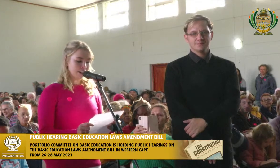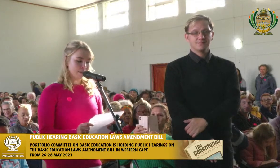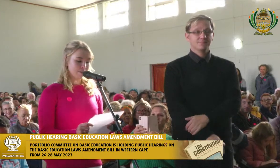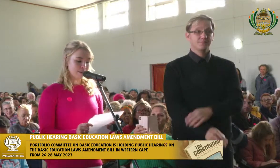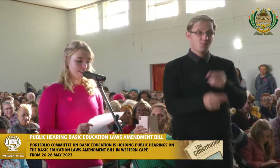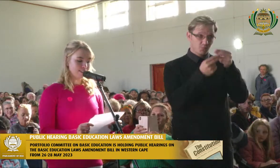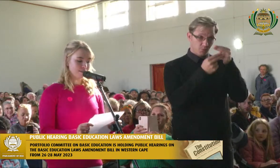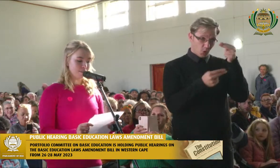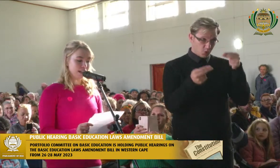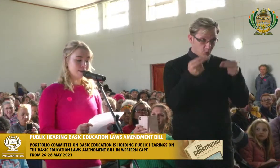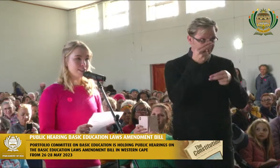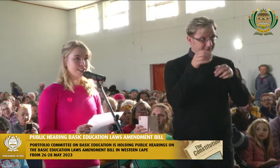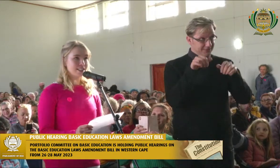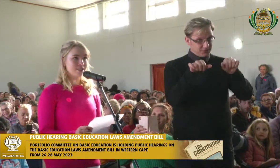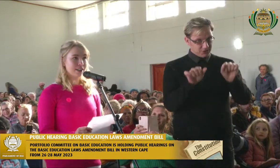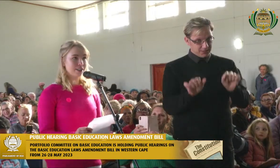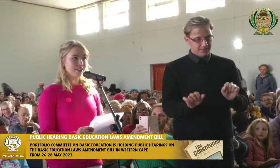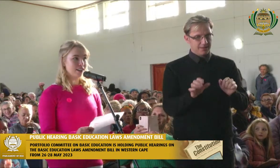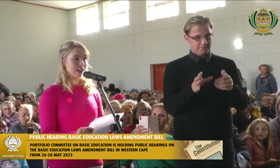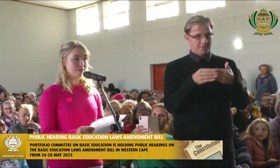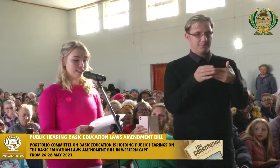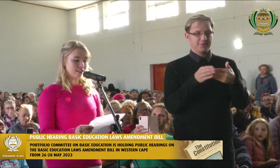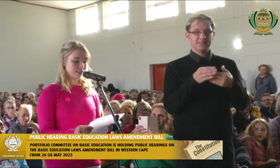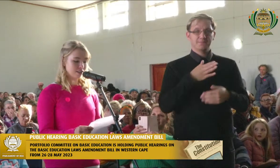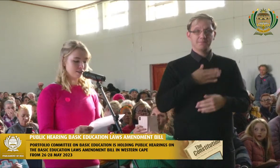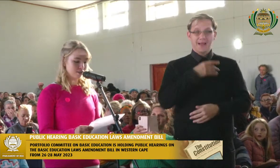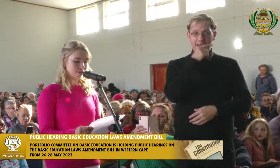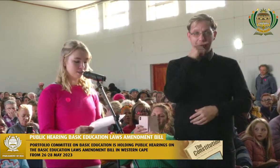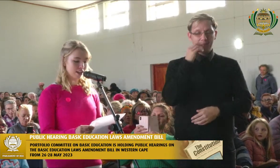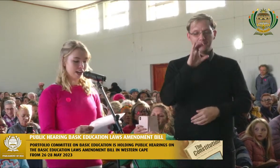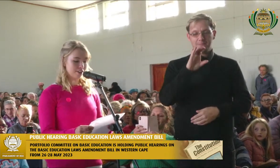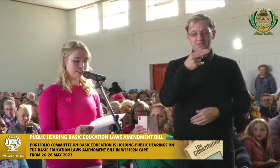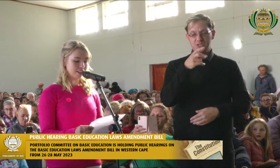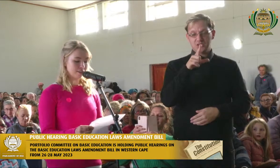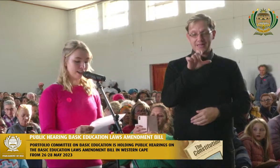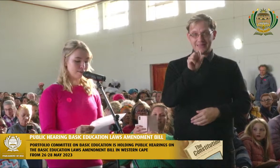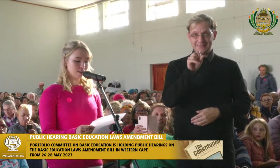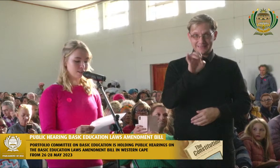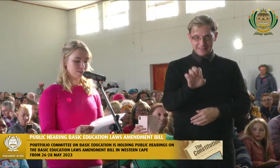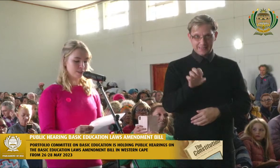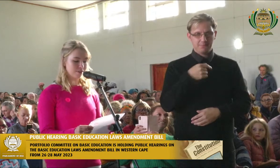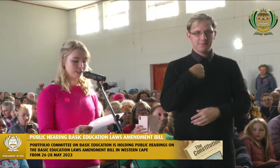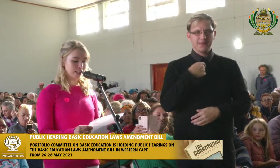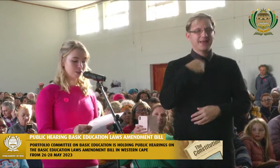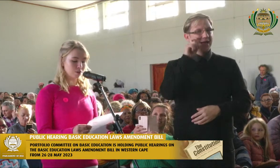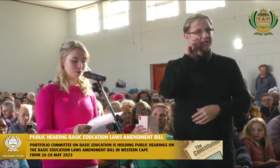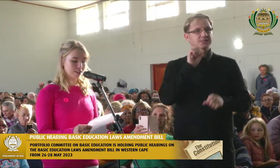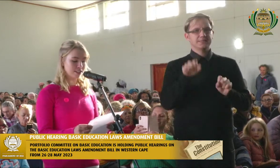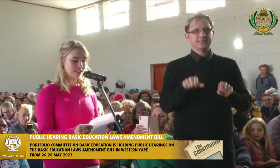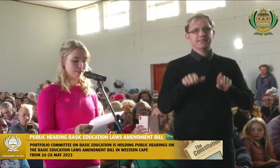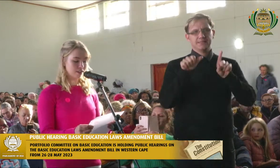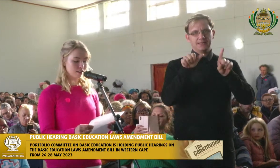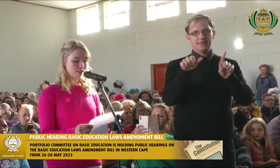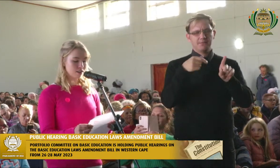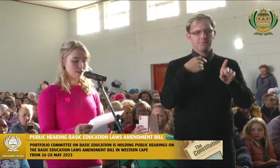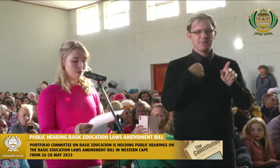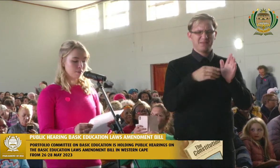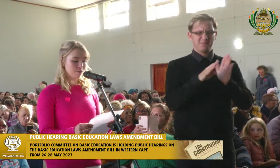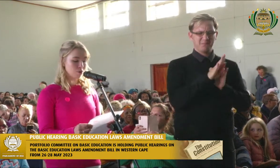Honourable Chair and Members, my name is Chelsea Rickard. I'm 16 years old and I reject the Bella Bill, specifically Clause